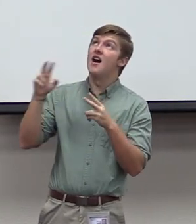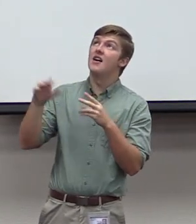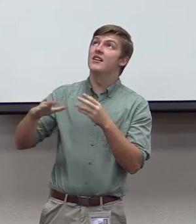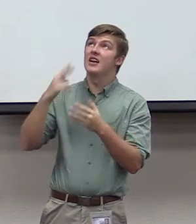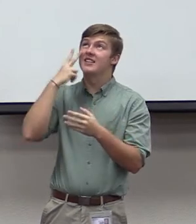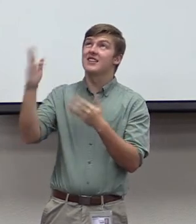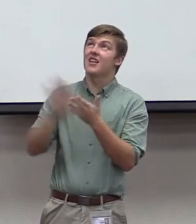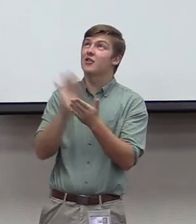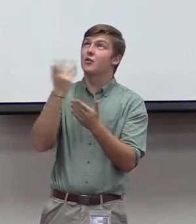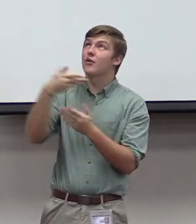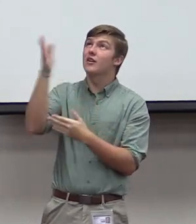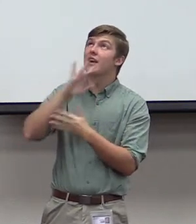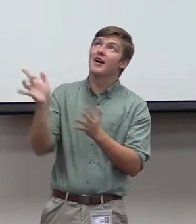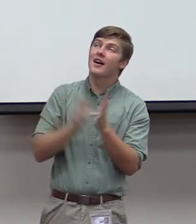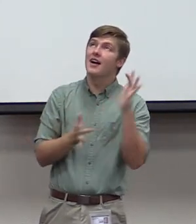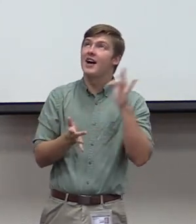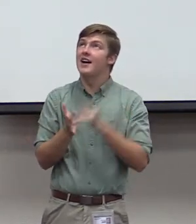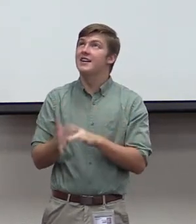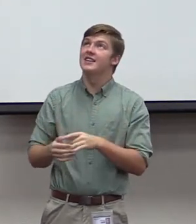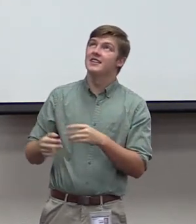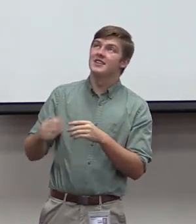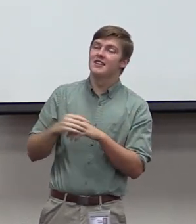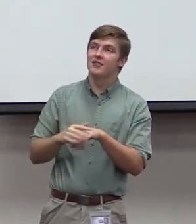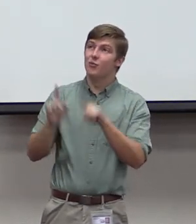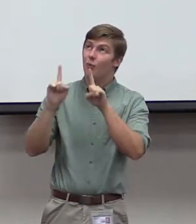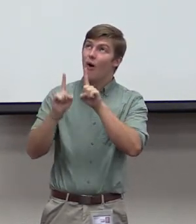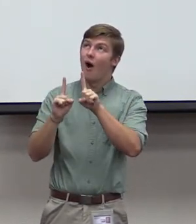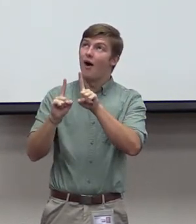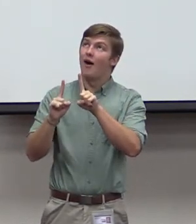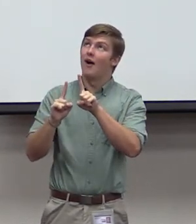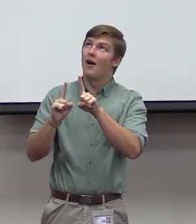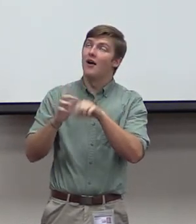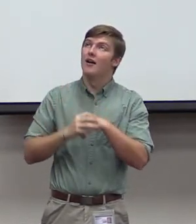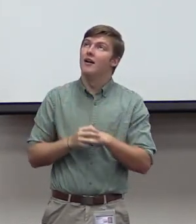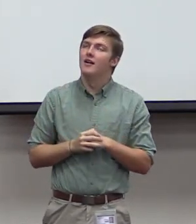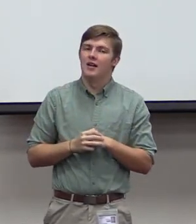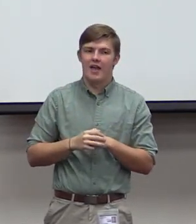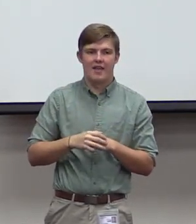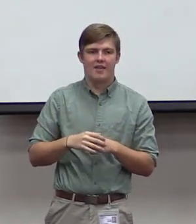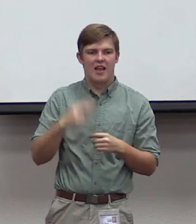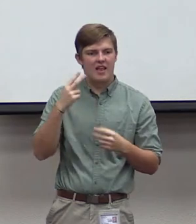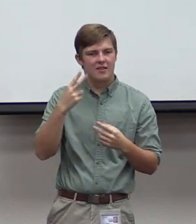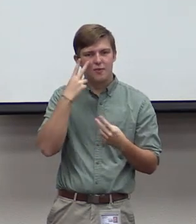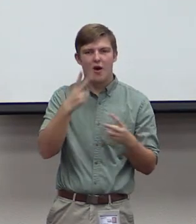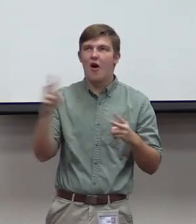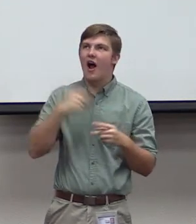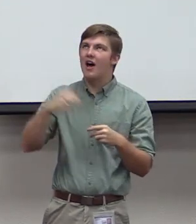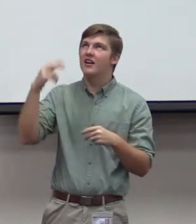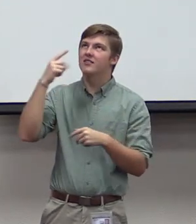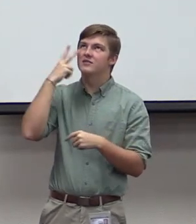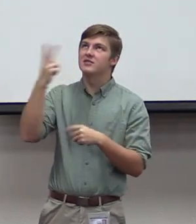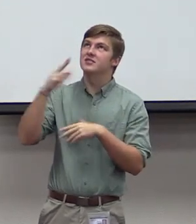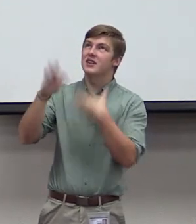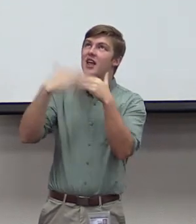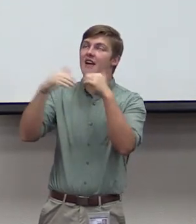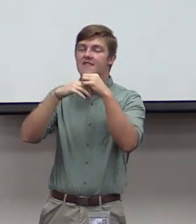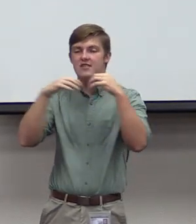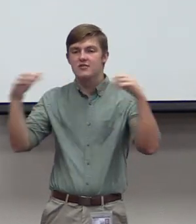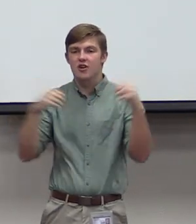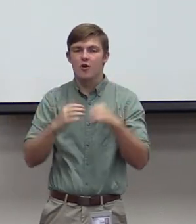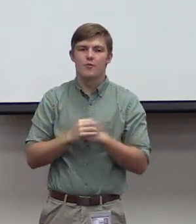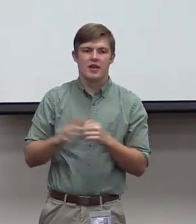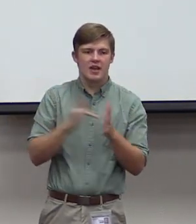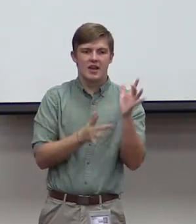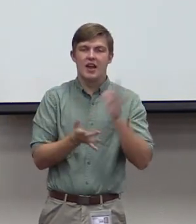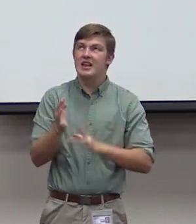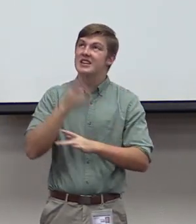and Jesus standing at the right hand of God. And he said, "Behold, I see the heavens open, the Son of Man standing at the right hand of God." But